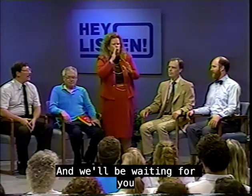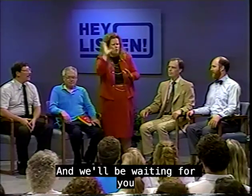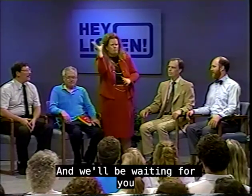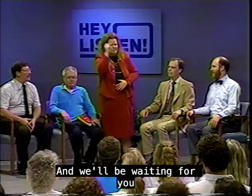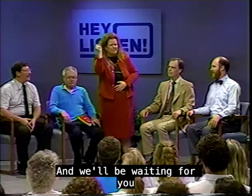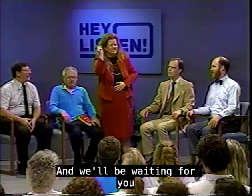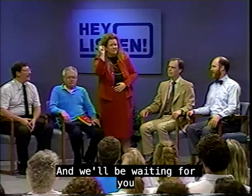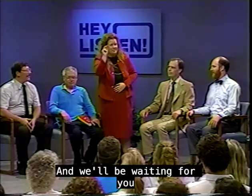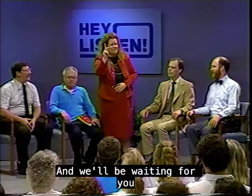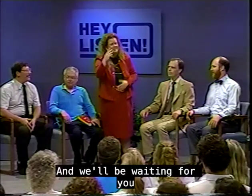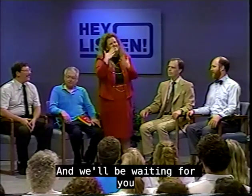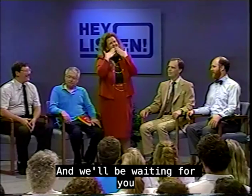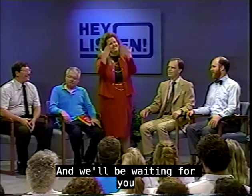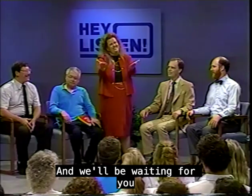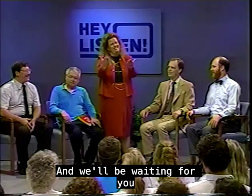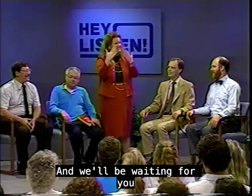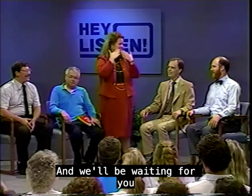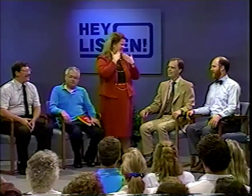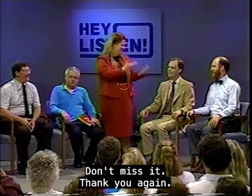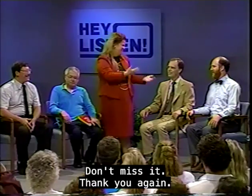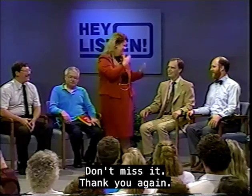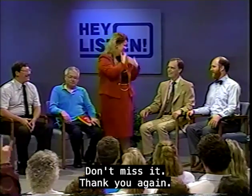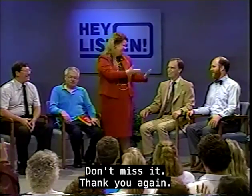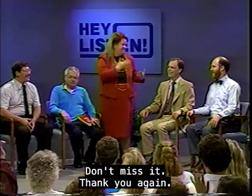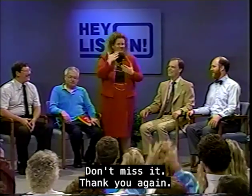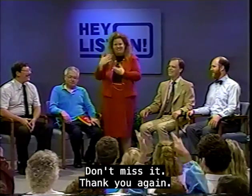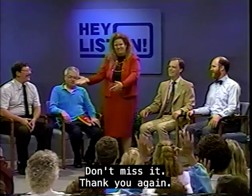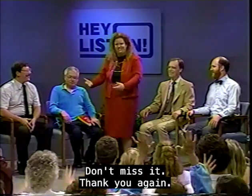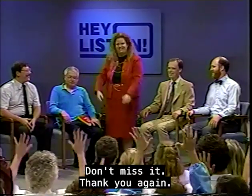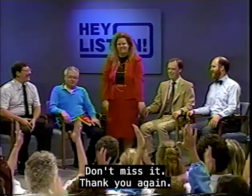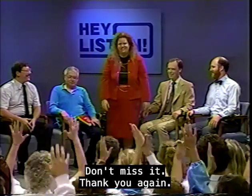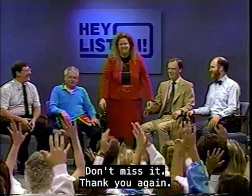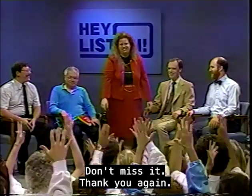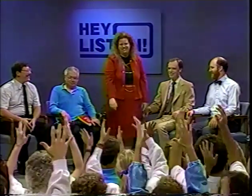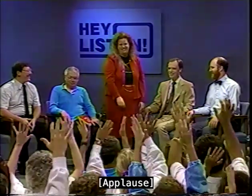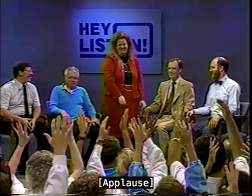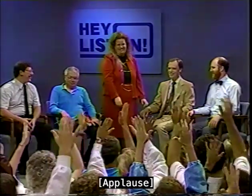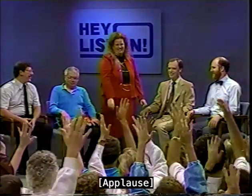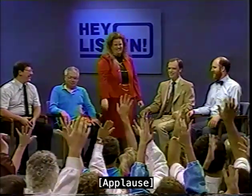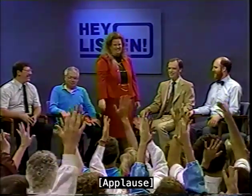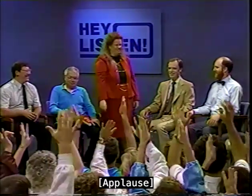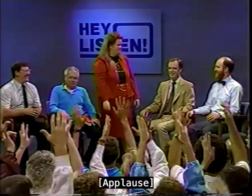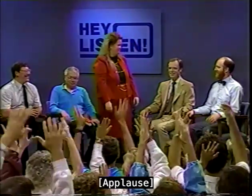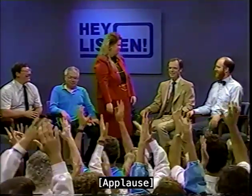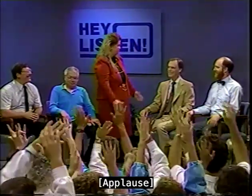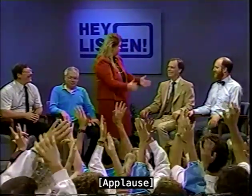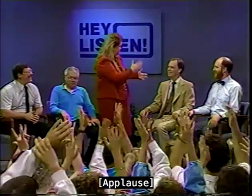And we'll be waiting for you for our next program. Don't miss it. Thank you again.